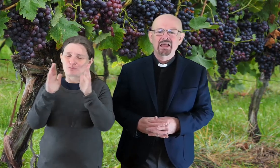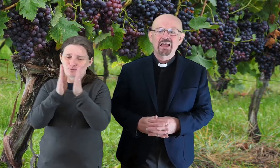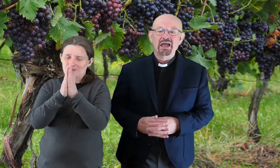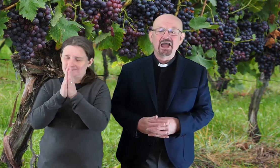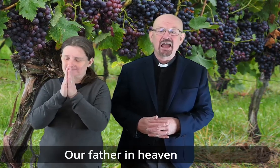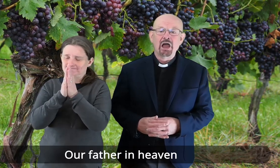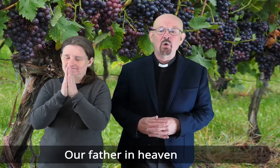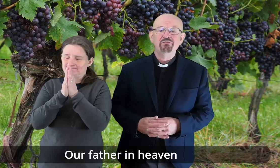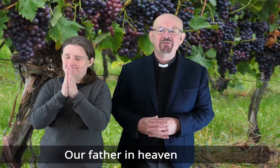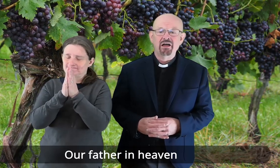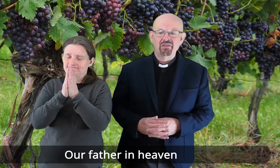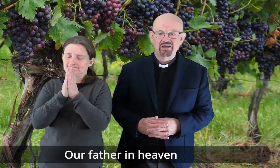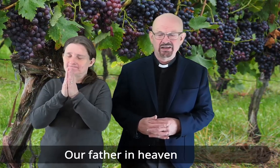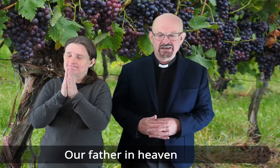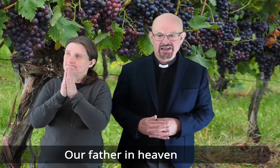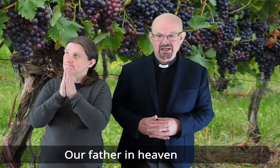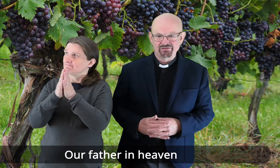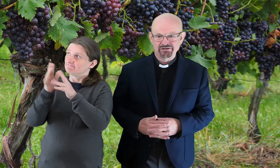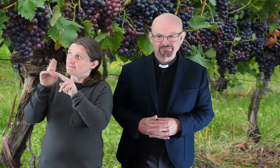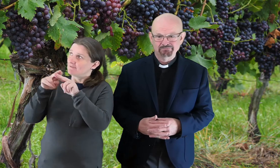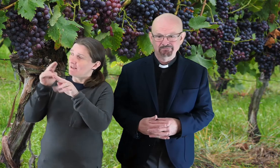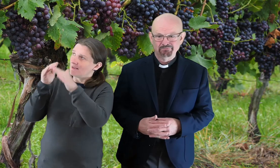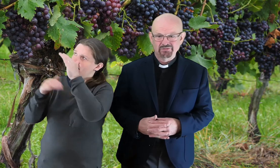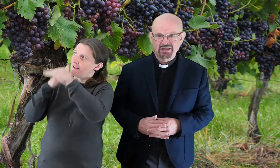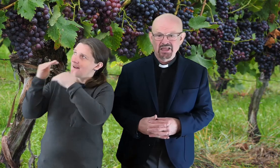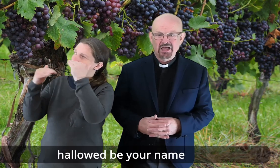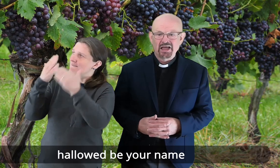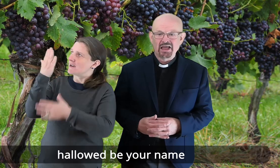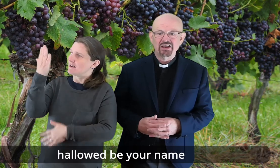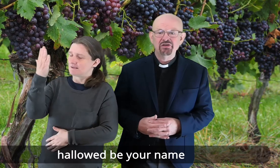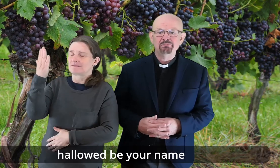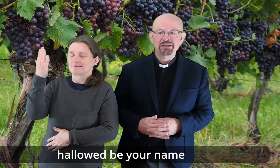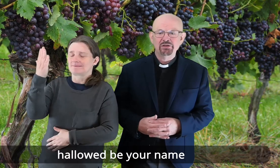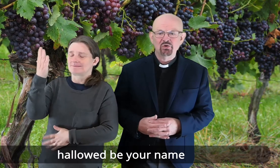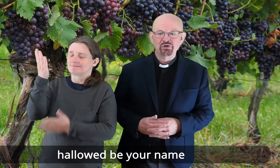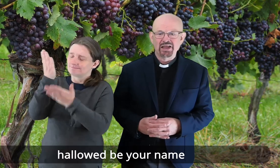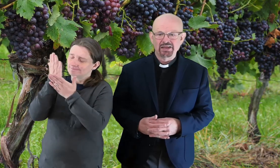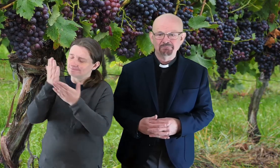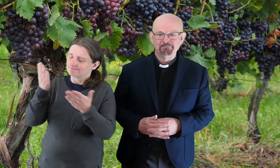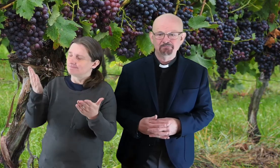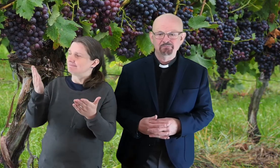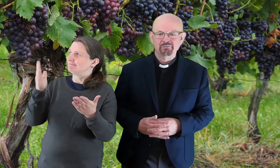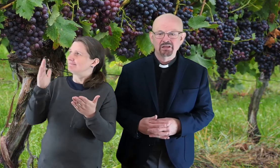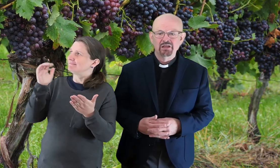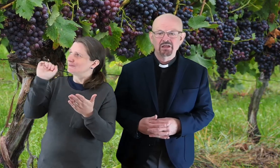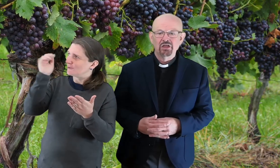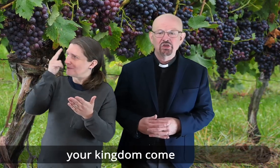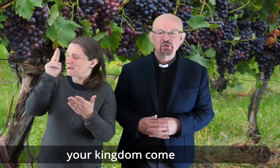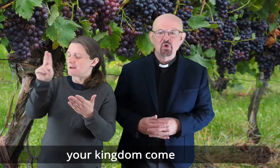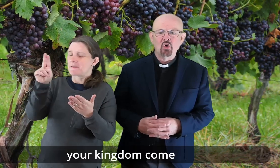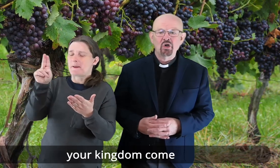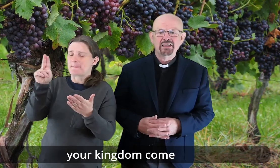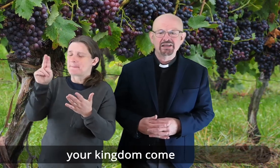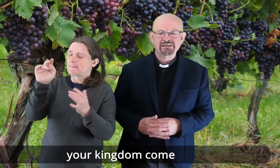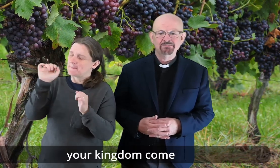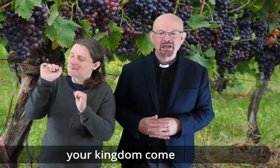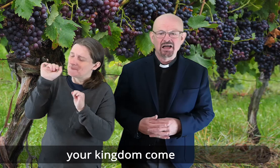Our Father in heaven, hallowed be your name. Your kingdom come,